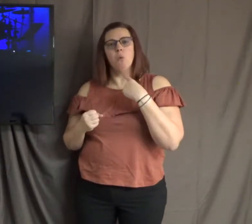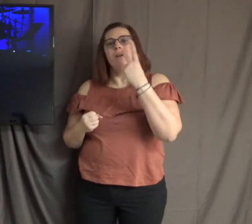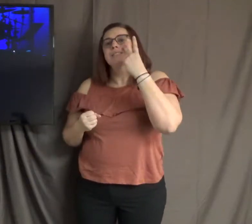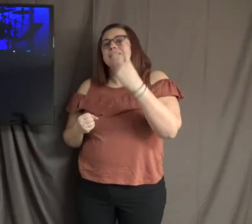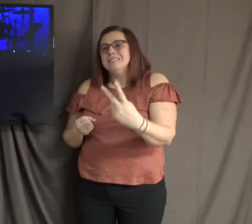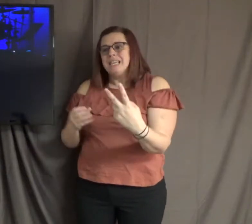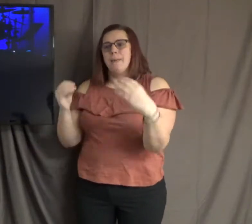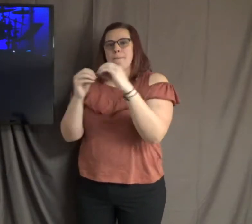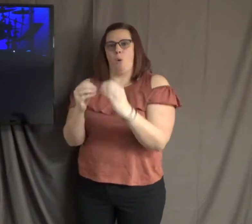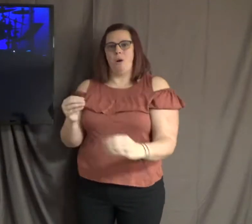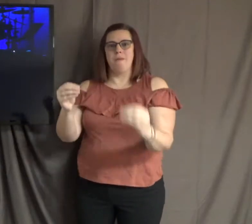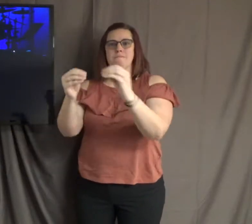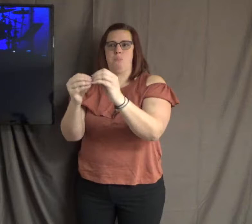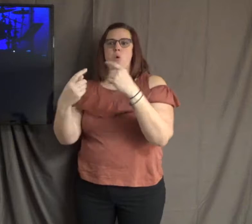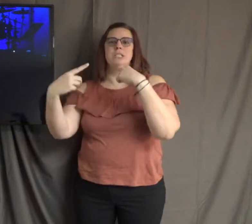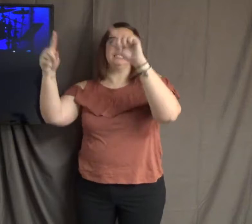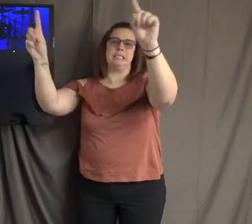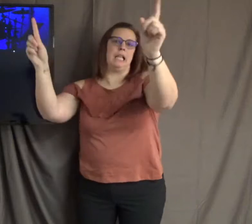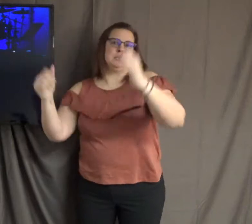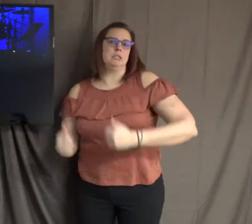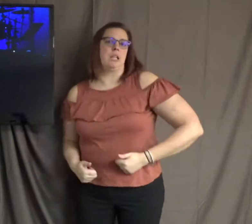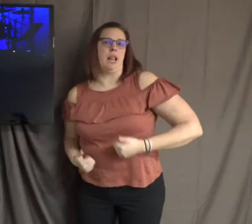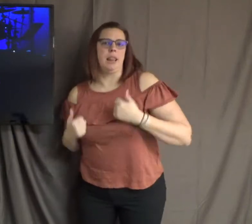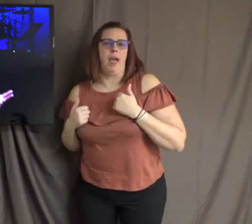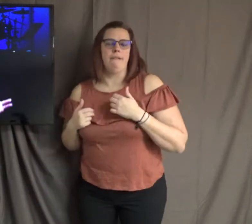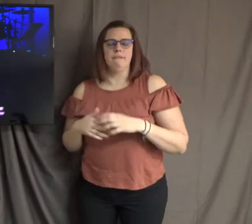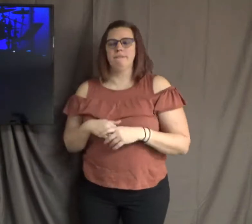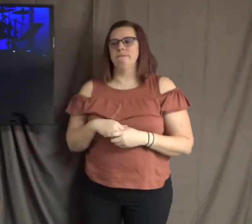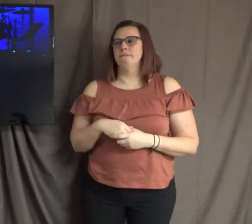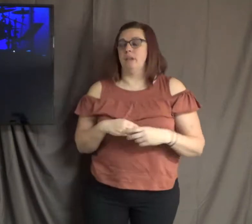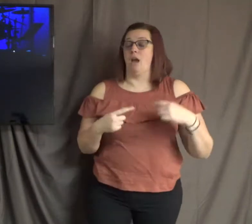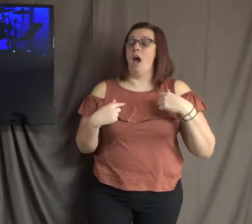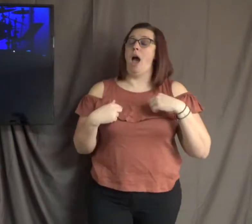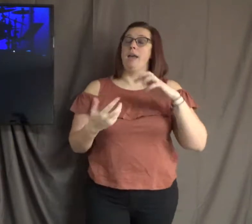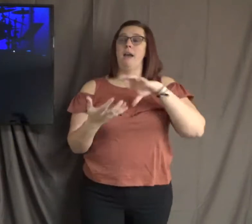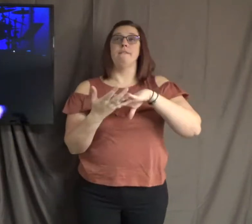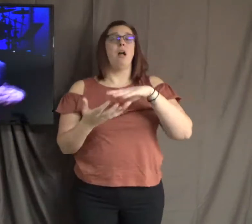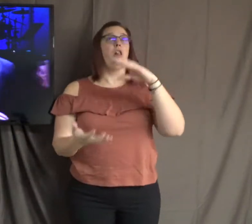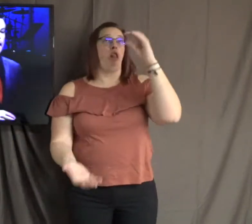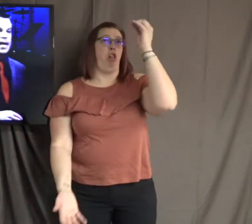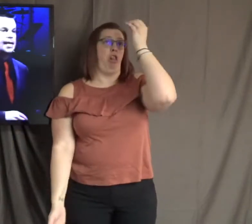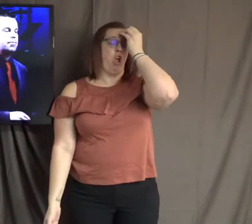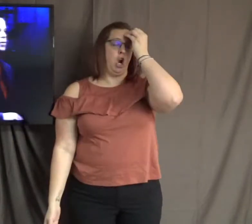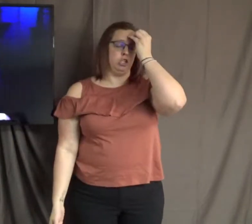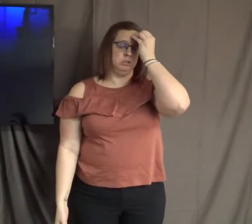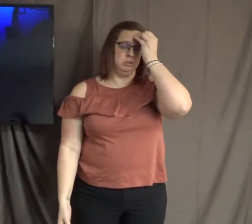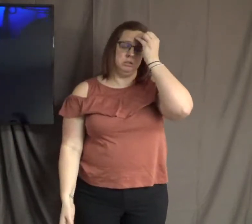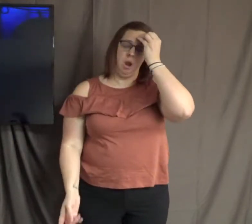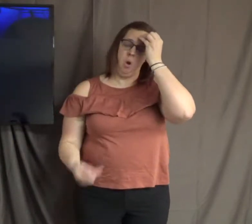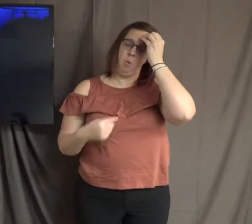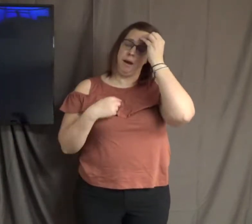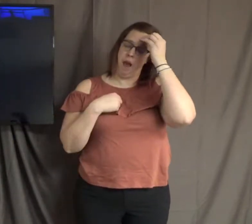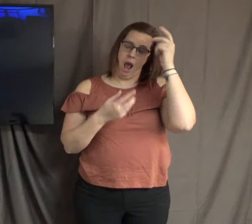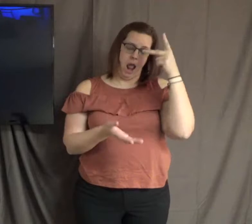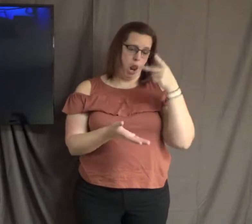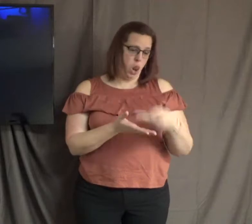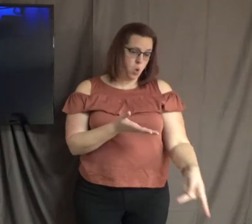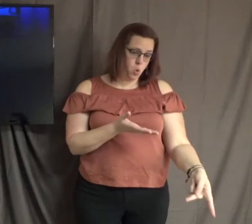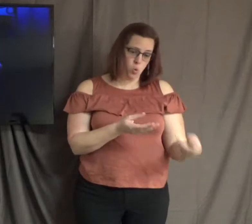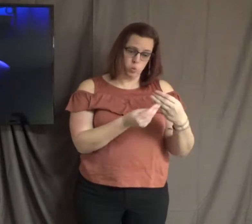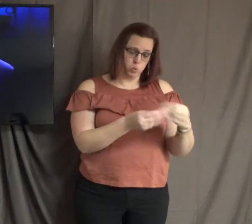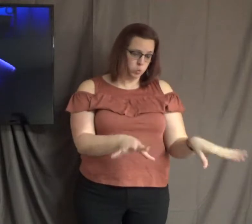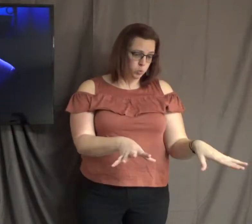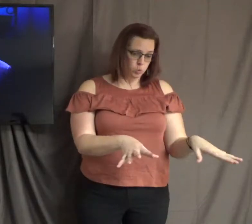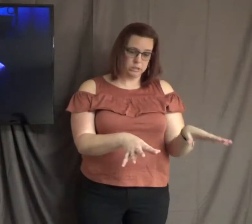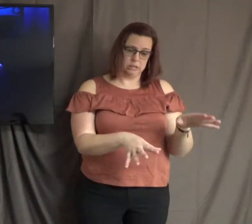in your life. Now, I've learned when I lose at a game or didn't get that promotion or